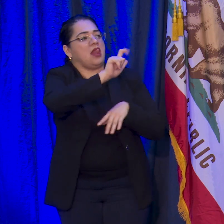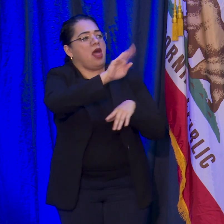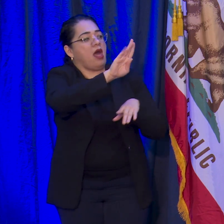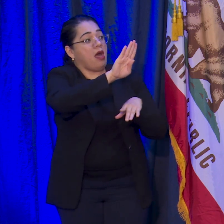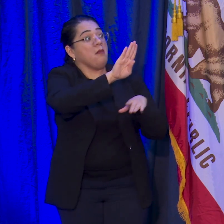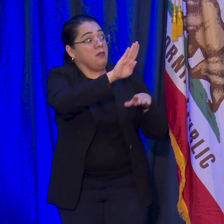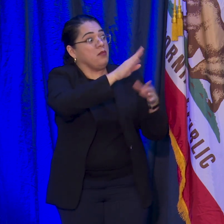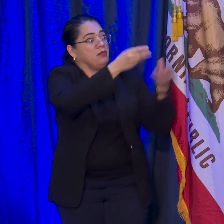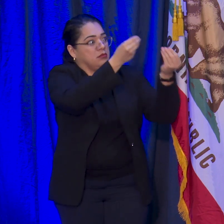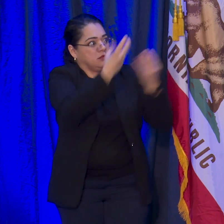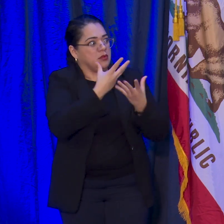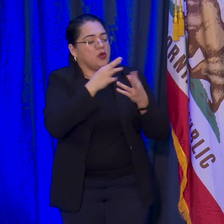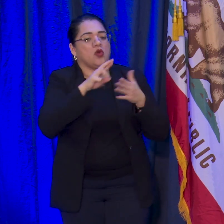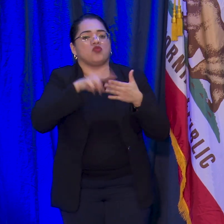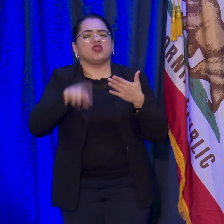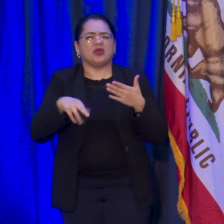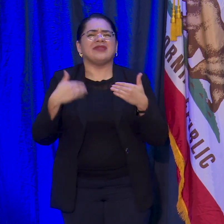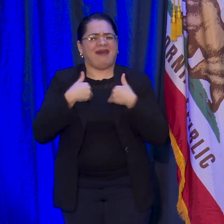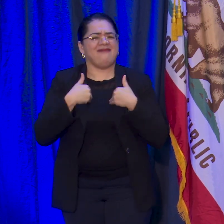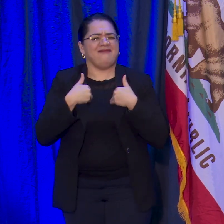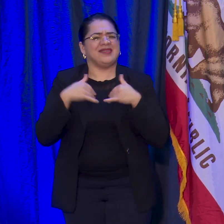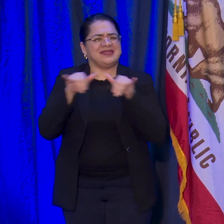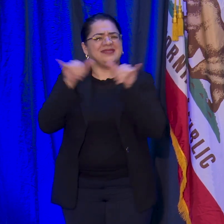And so there is